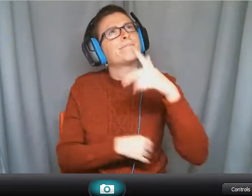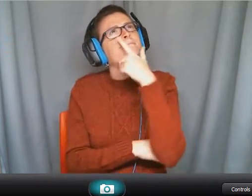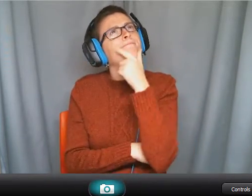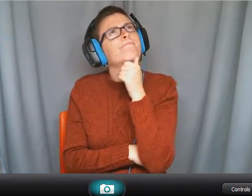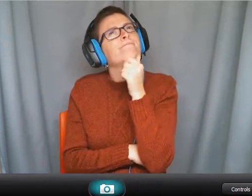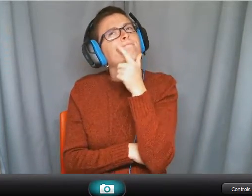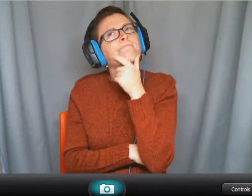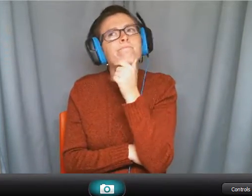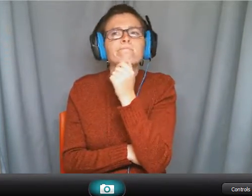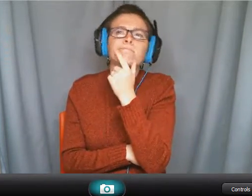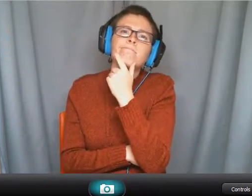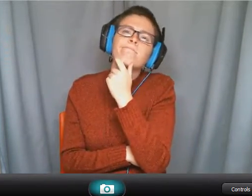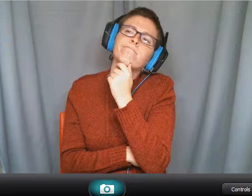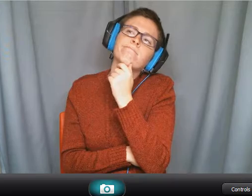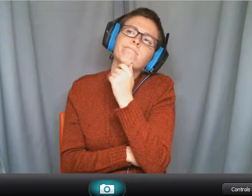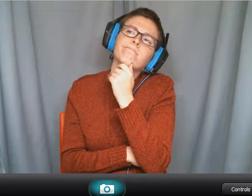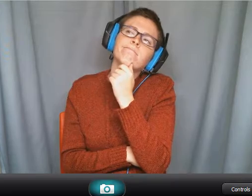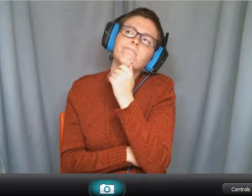Will it be